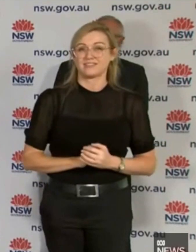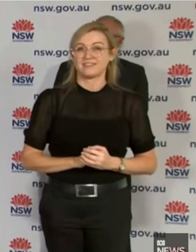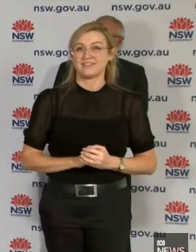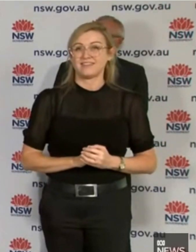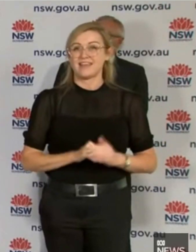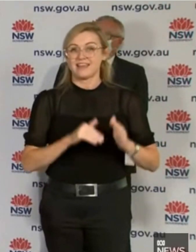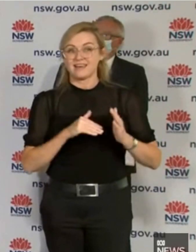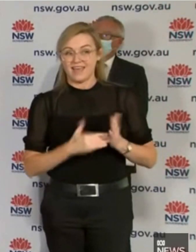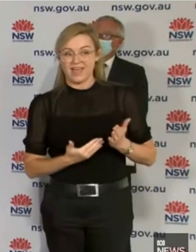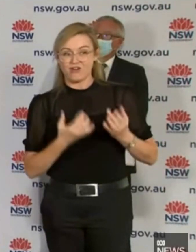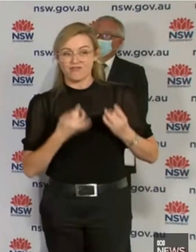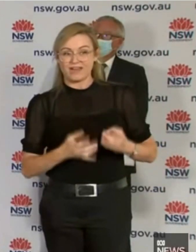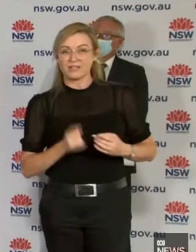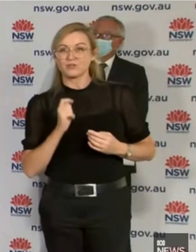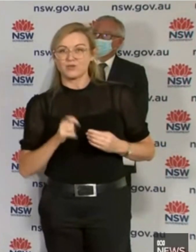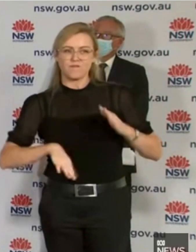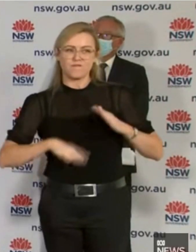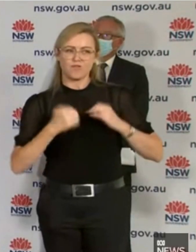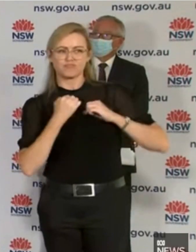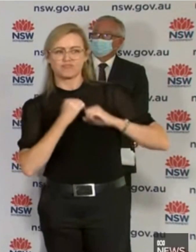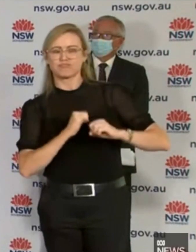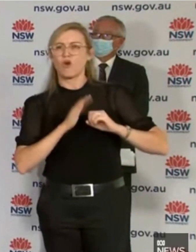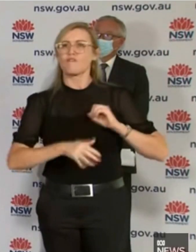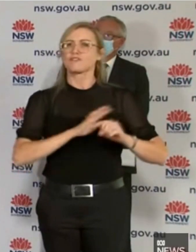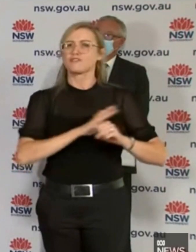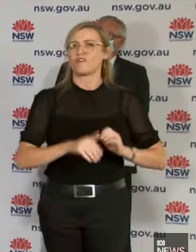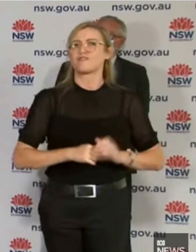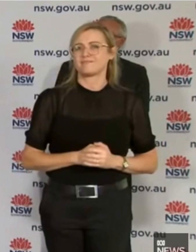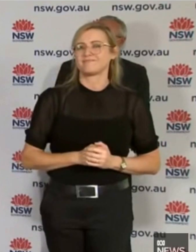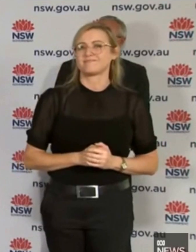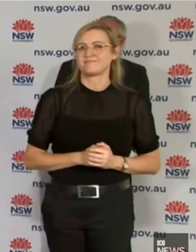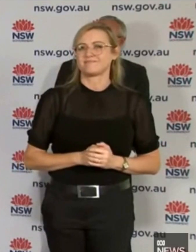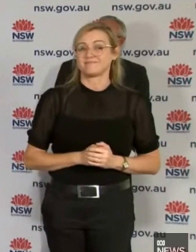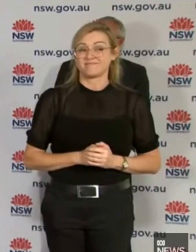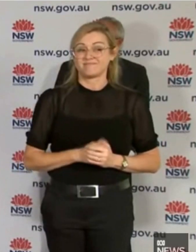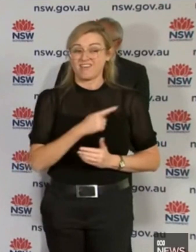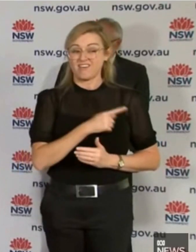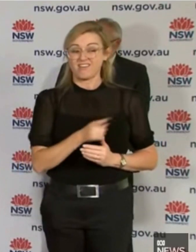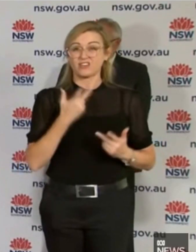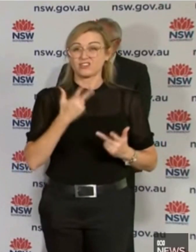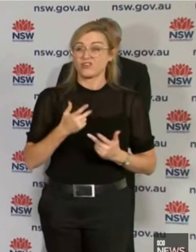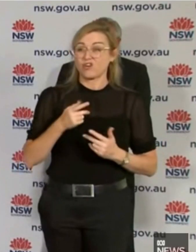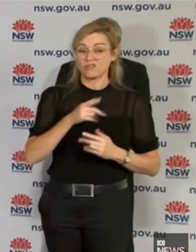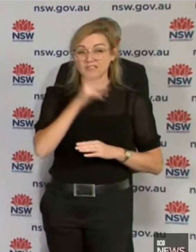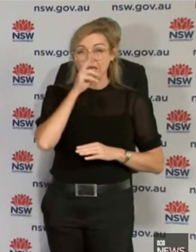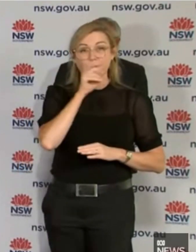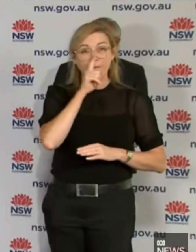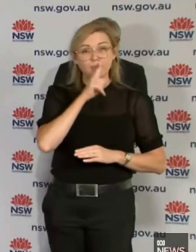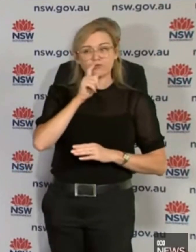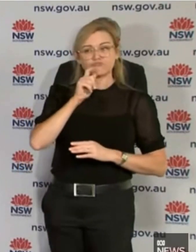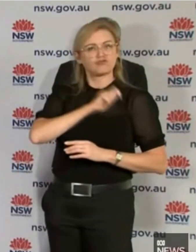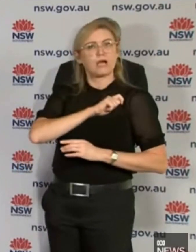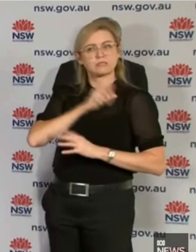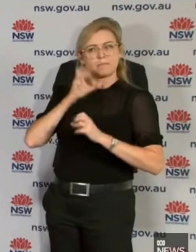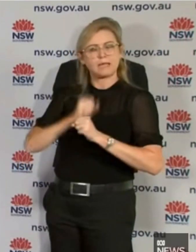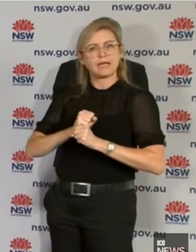to being well protected against COVID-19. I think it reflects the trust they have that this is a safe and effective vaccine that's got